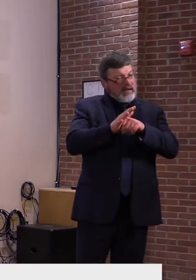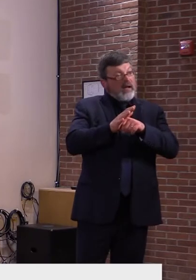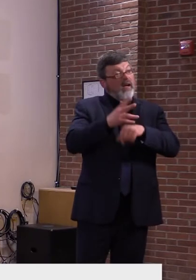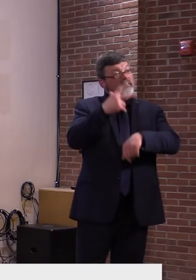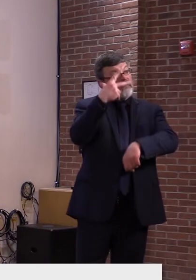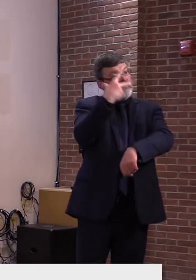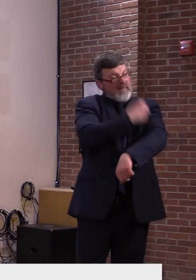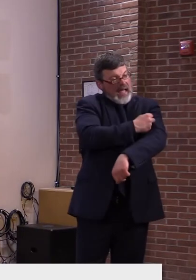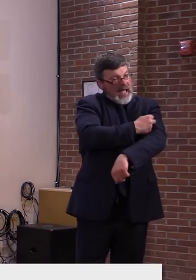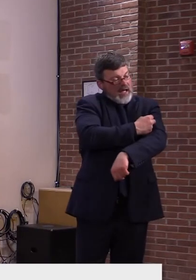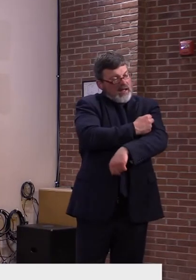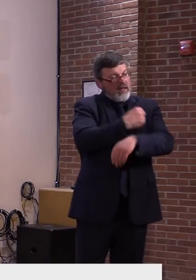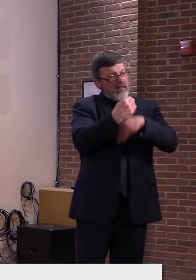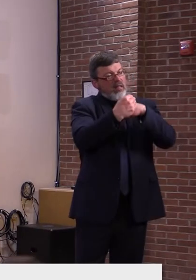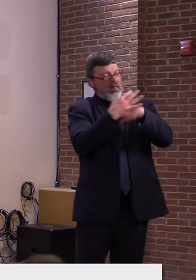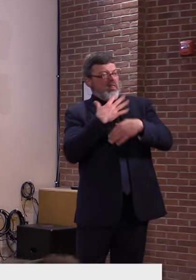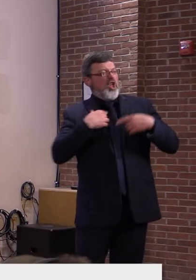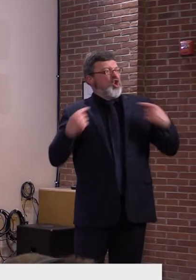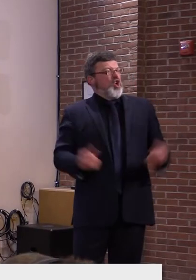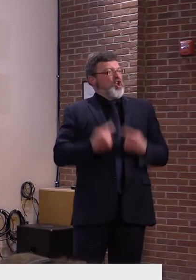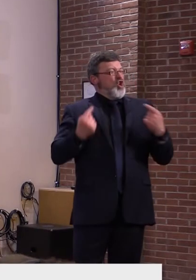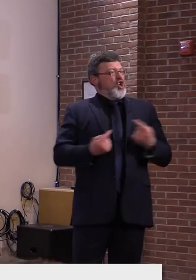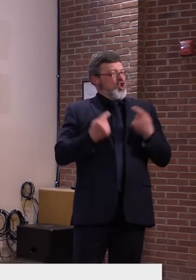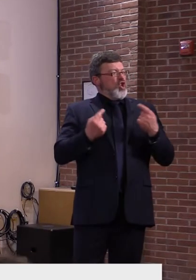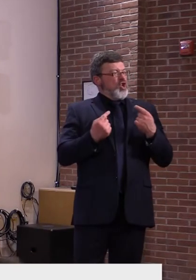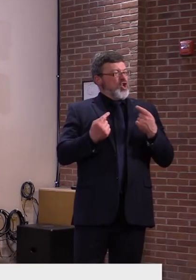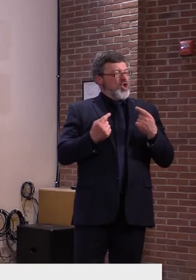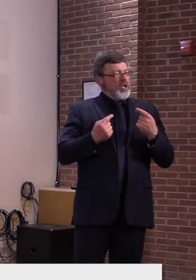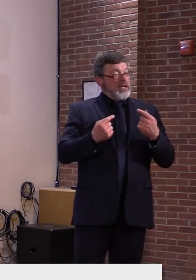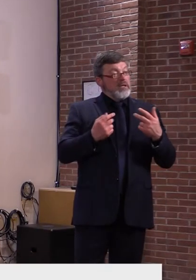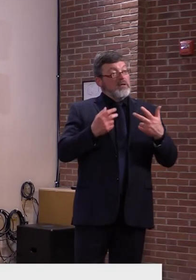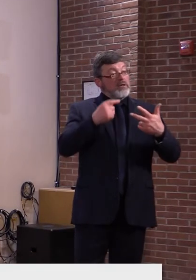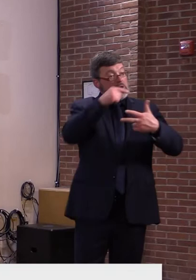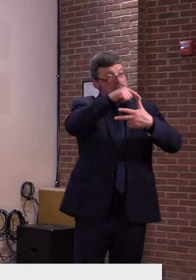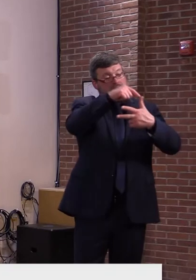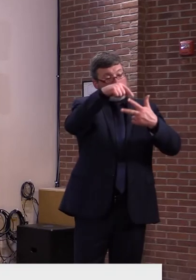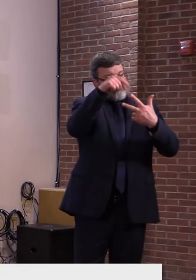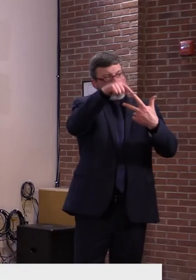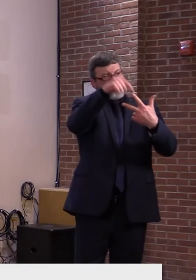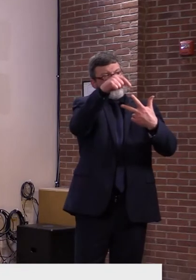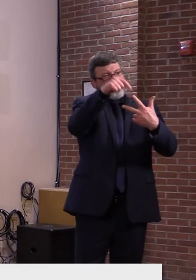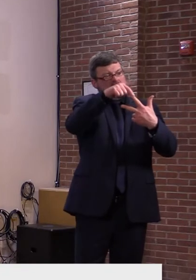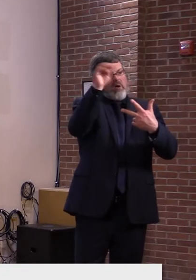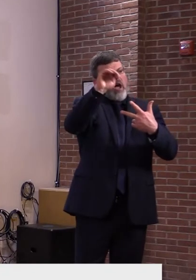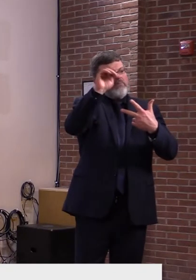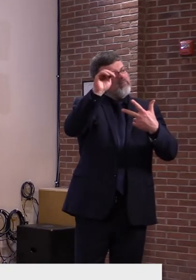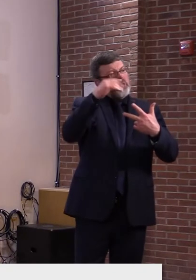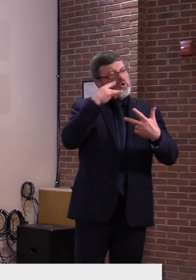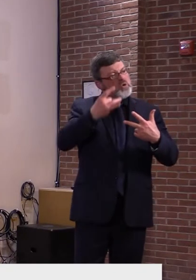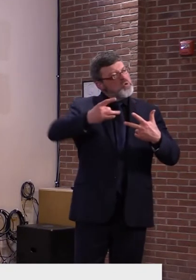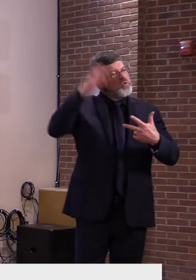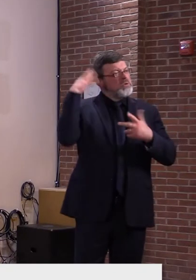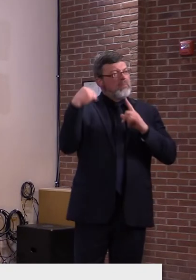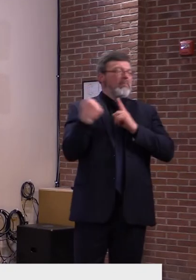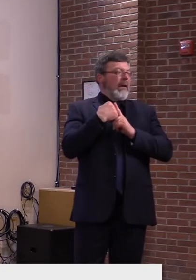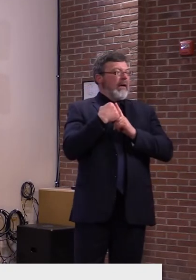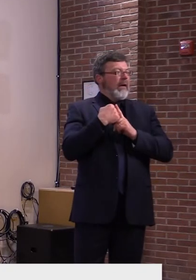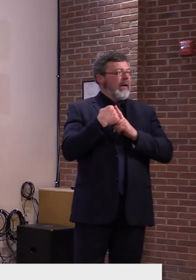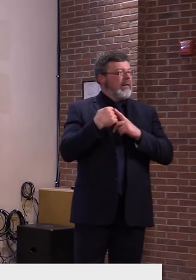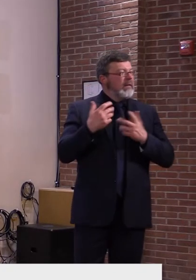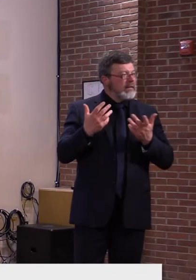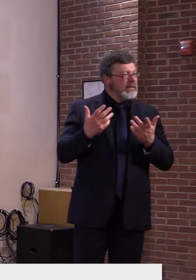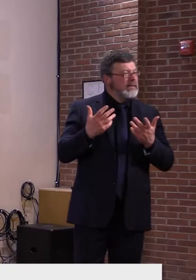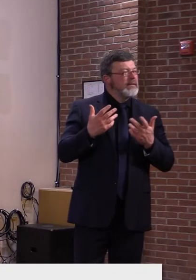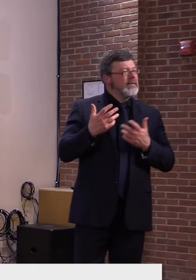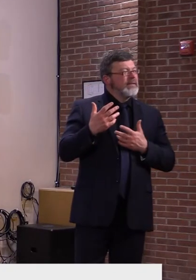reaction to the Moderna vaccine. His doctors cannot explain it in any other way,